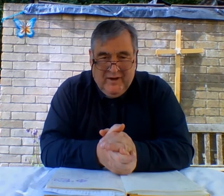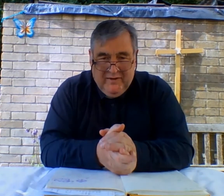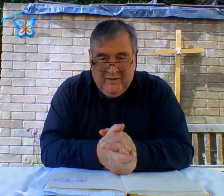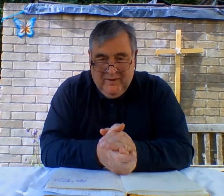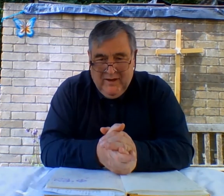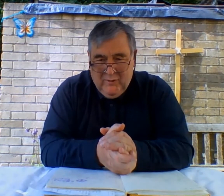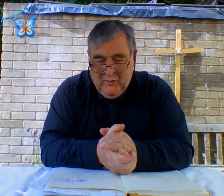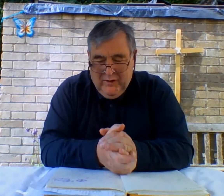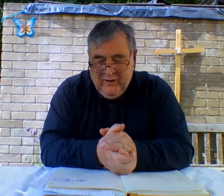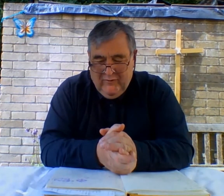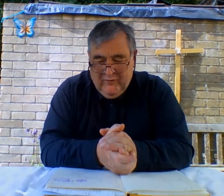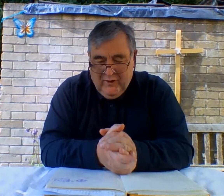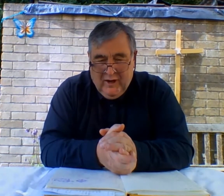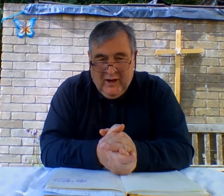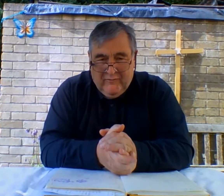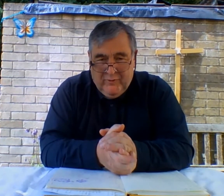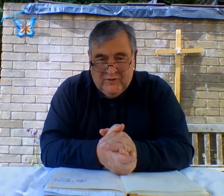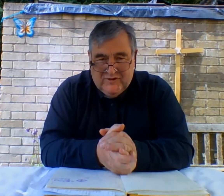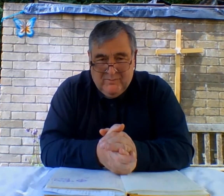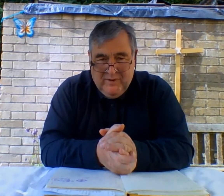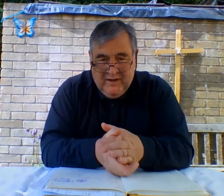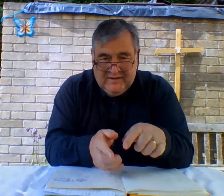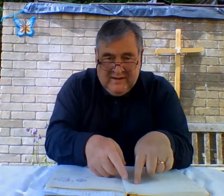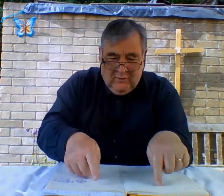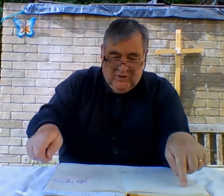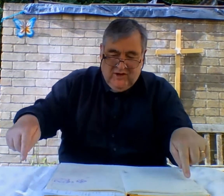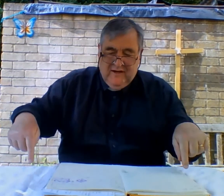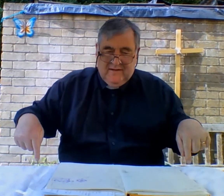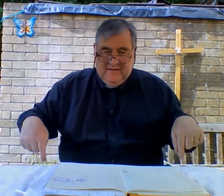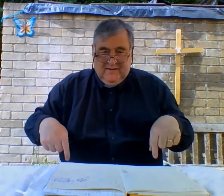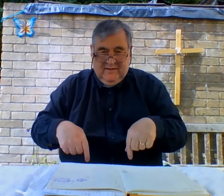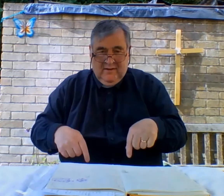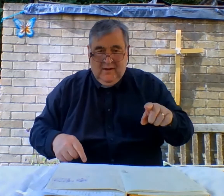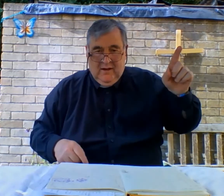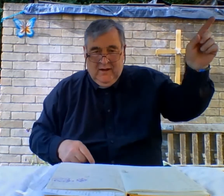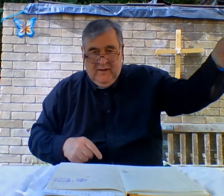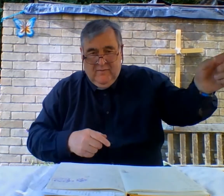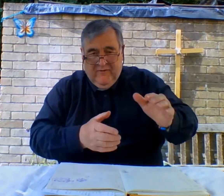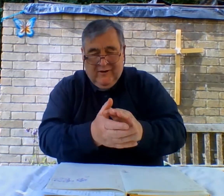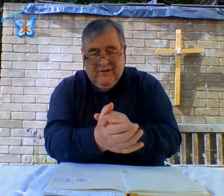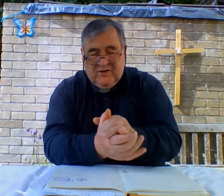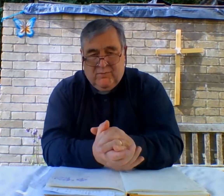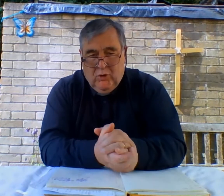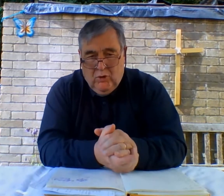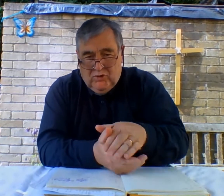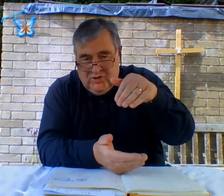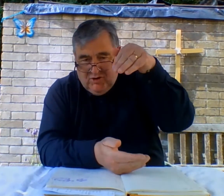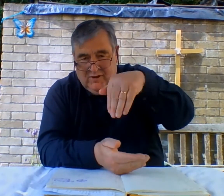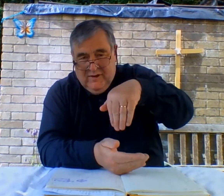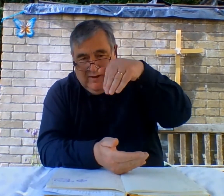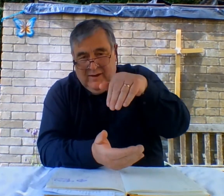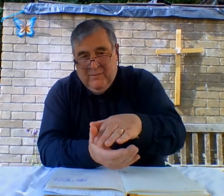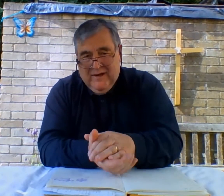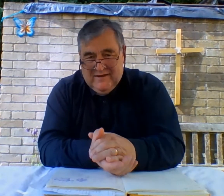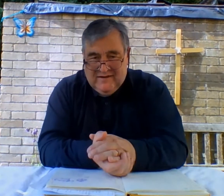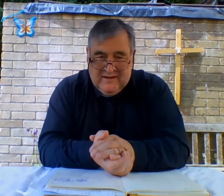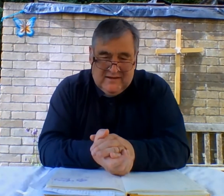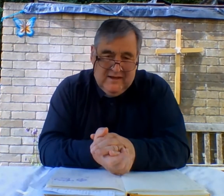reminded me I've put some BSL sheets in the vicarage porch in a plastic